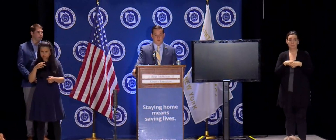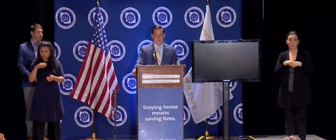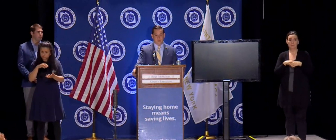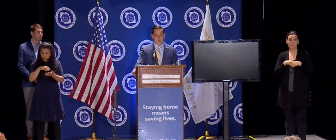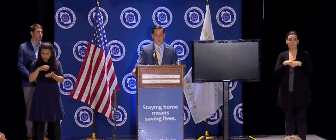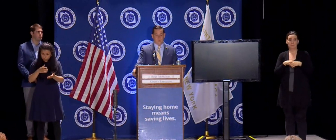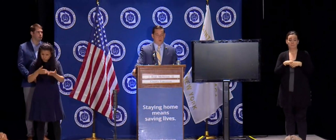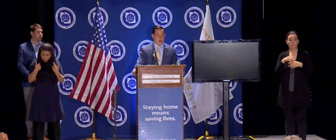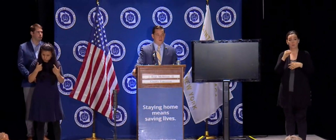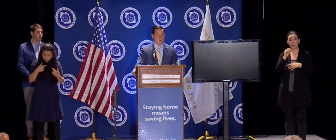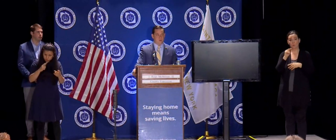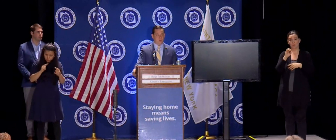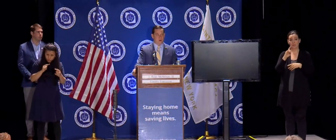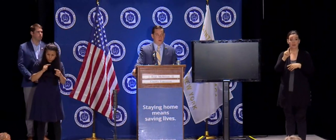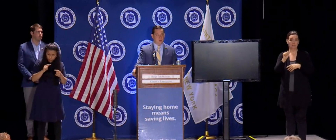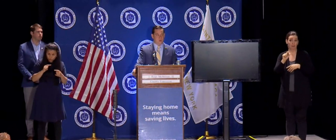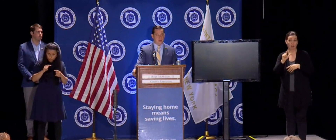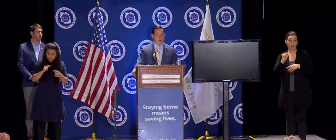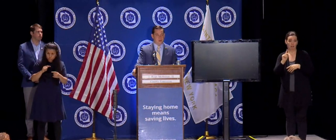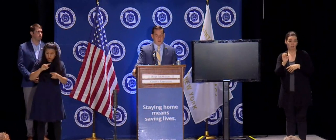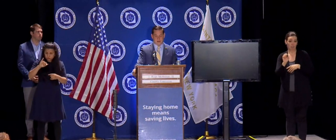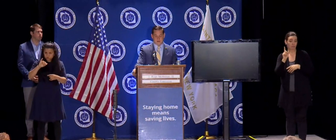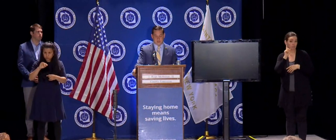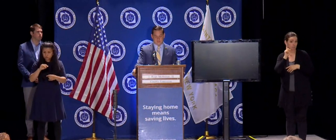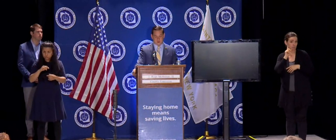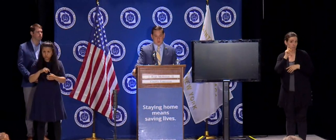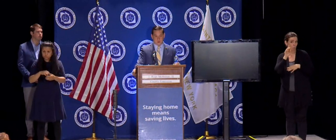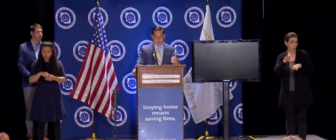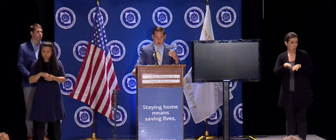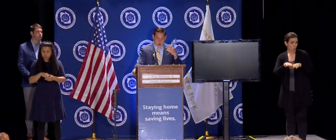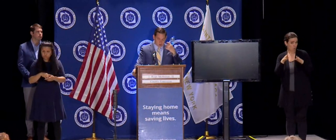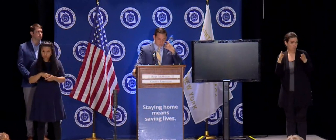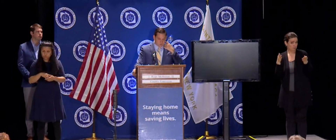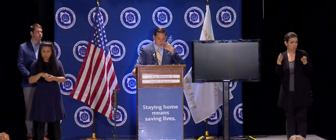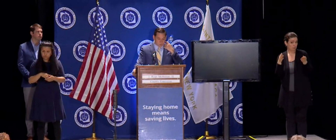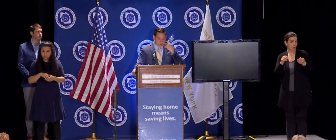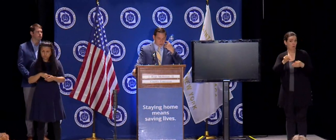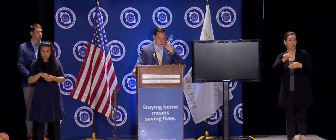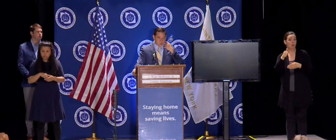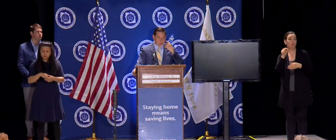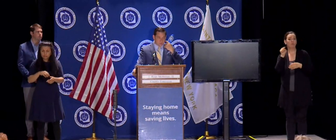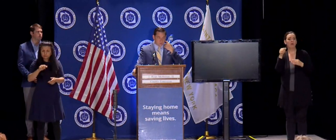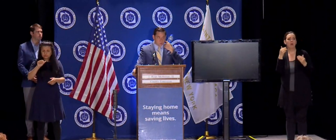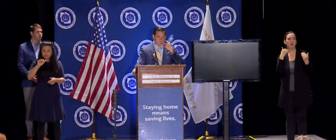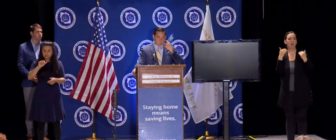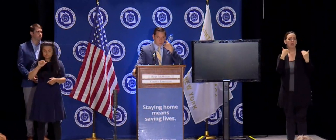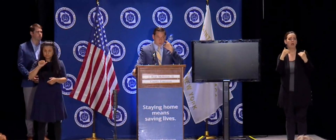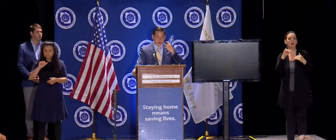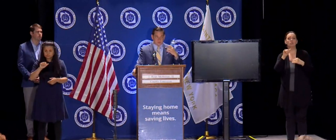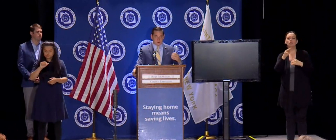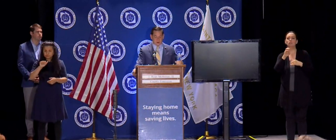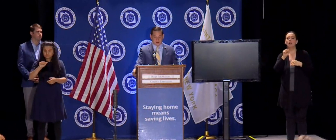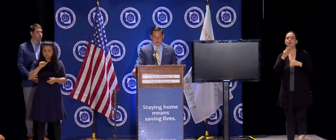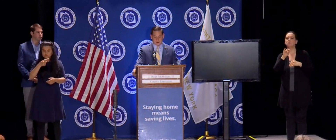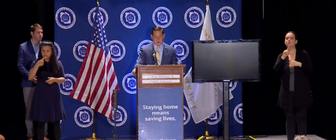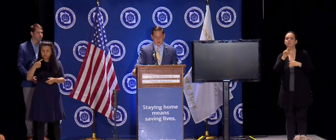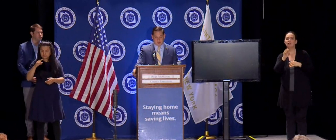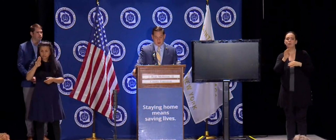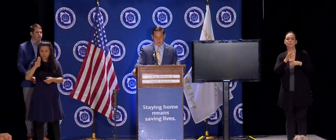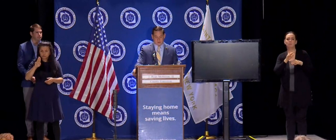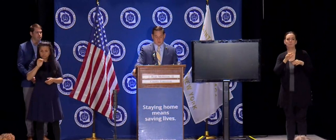to Jamesville. We won't be ready for Memorial Day weekend at Jamesville. I'll confirm later this week if we'll be ready for